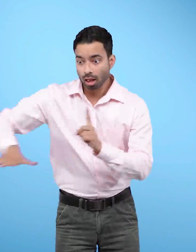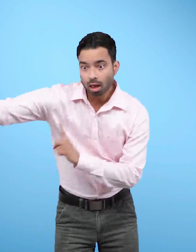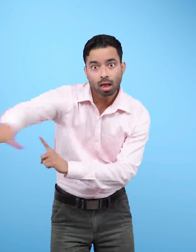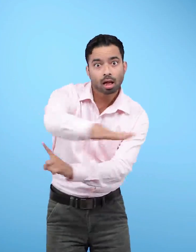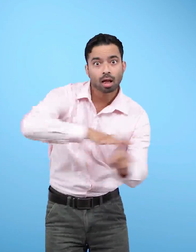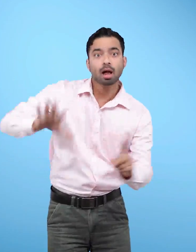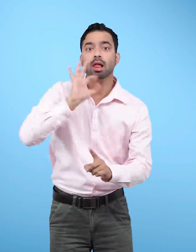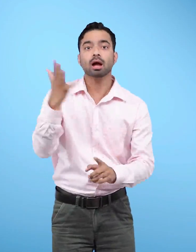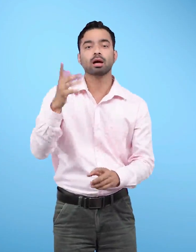on the ground.